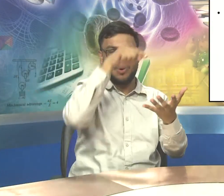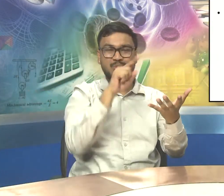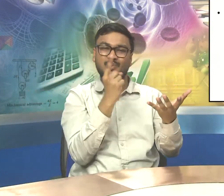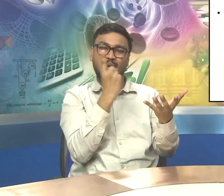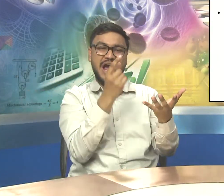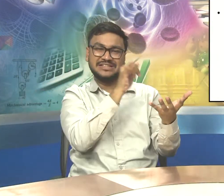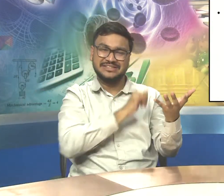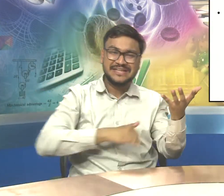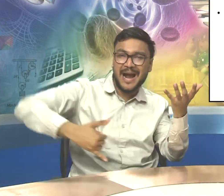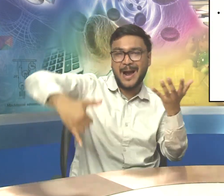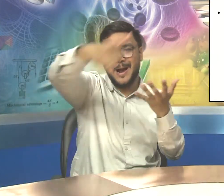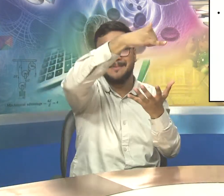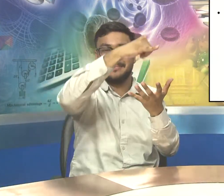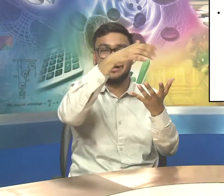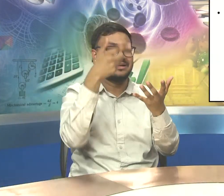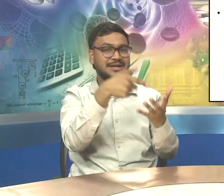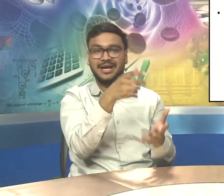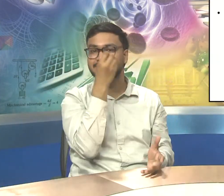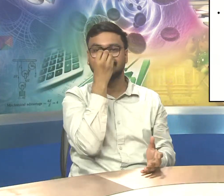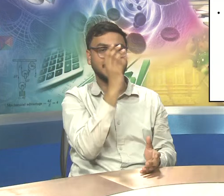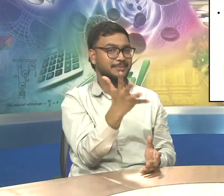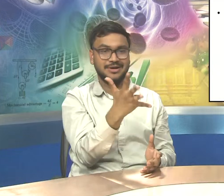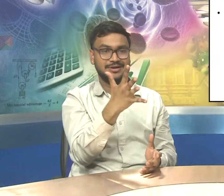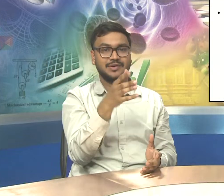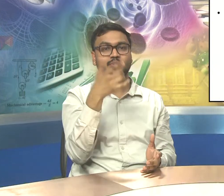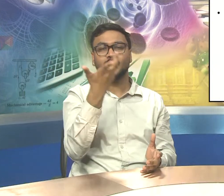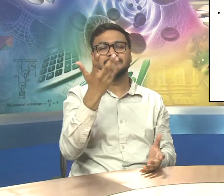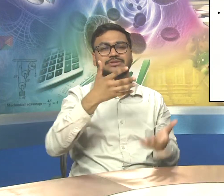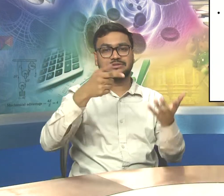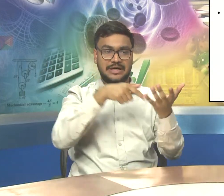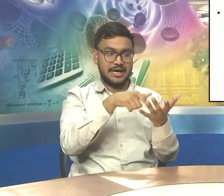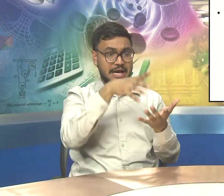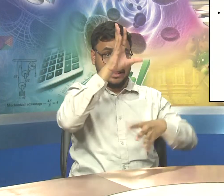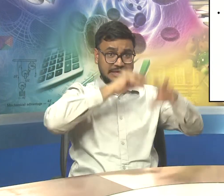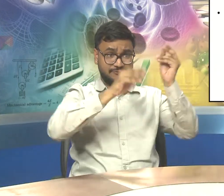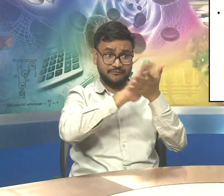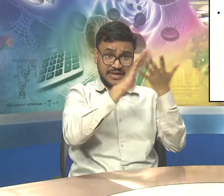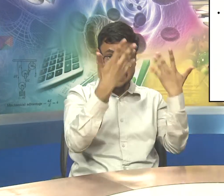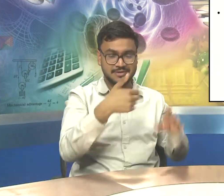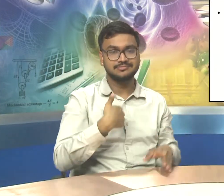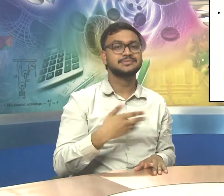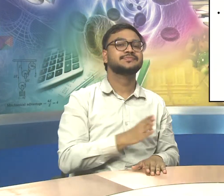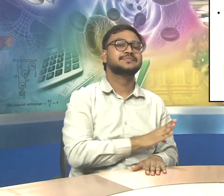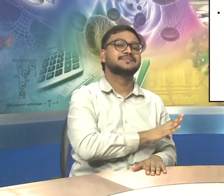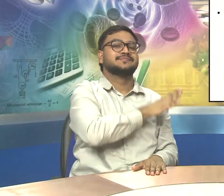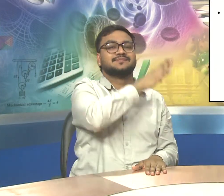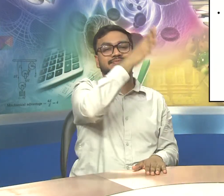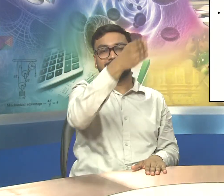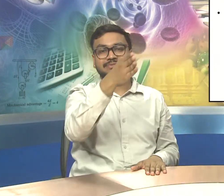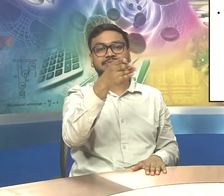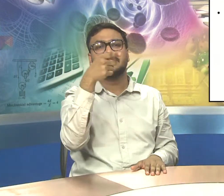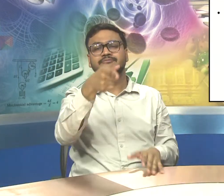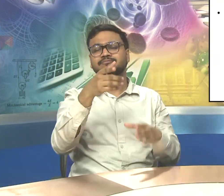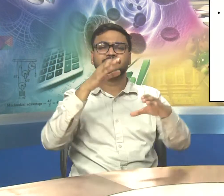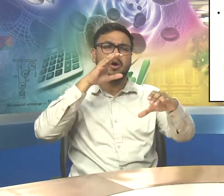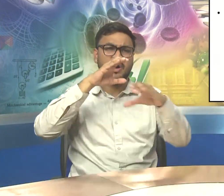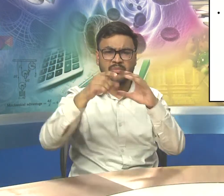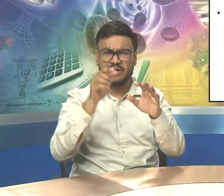sign language in one country, the person cannot easily understand a sign language from other